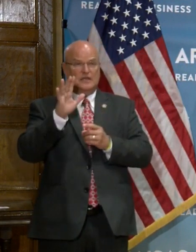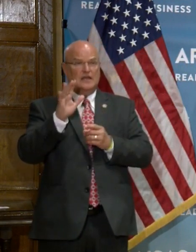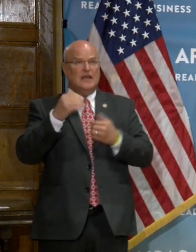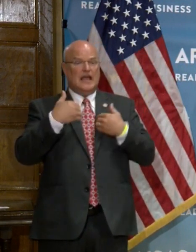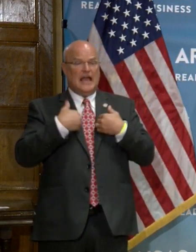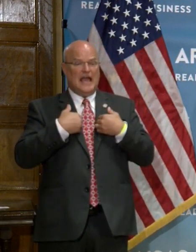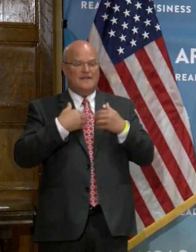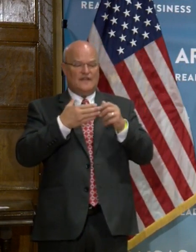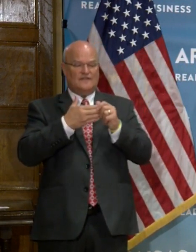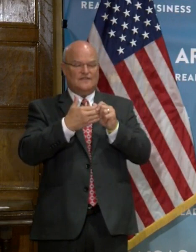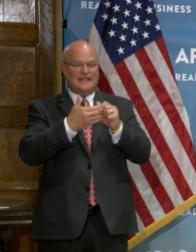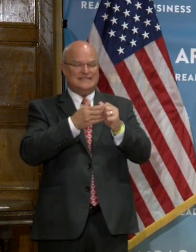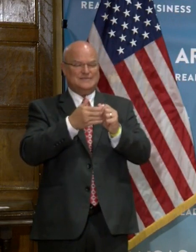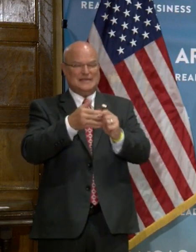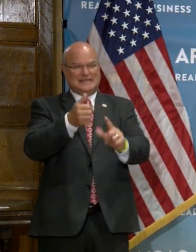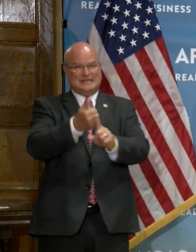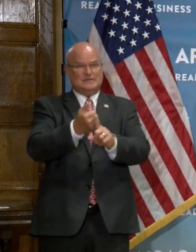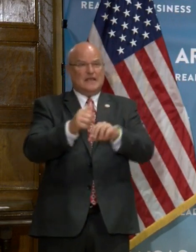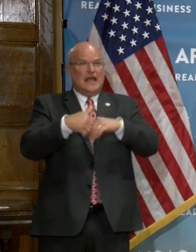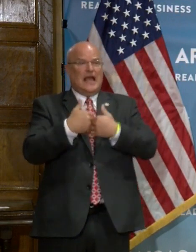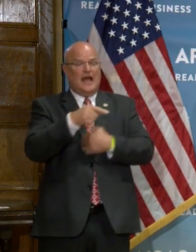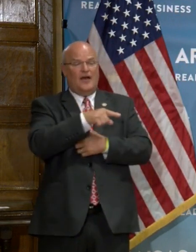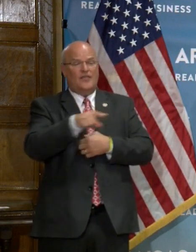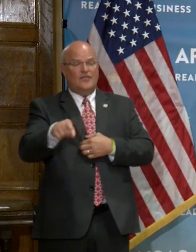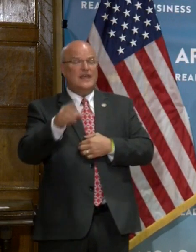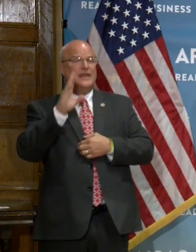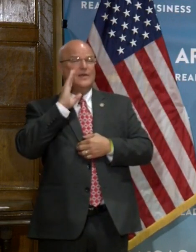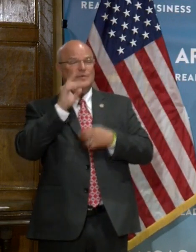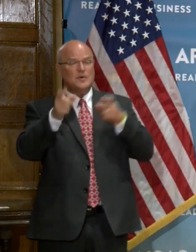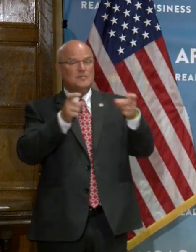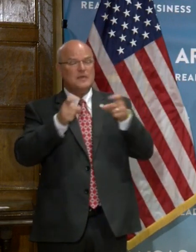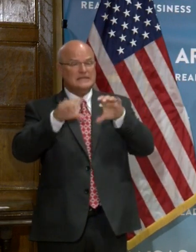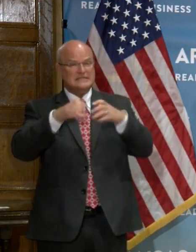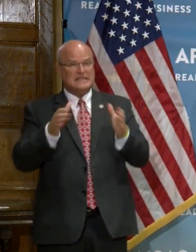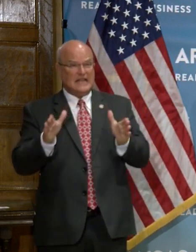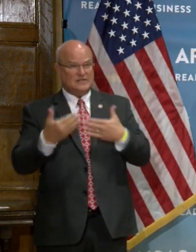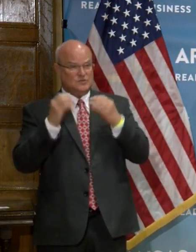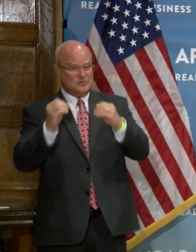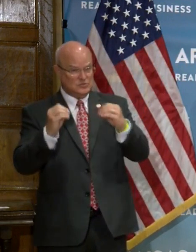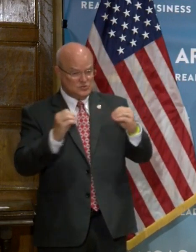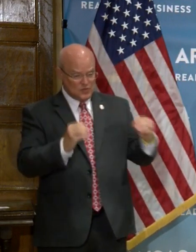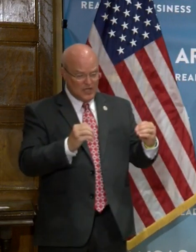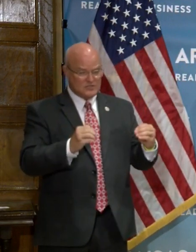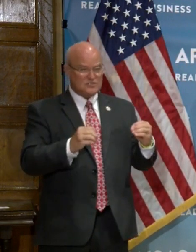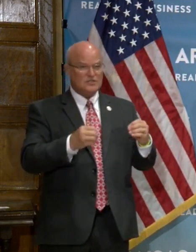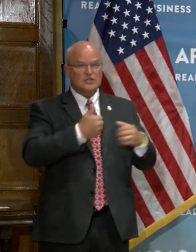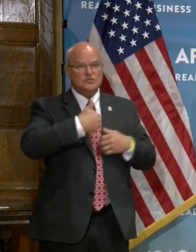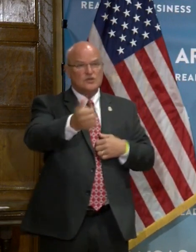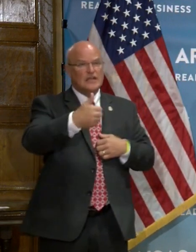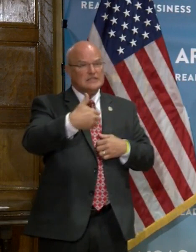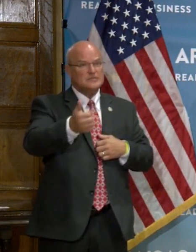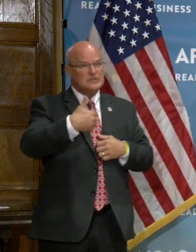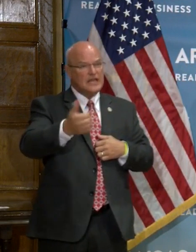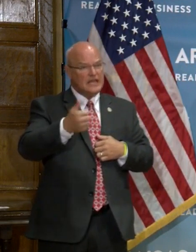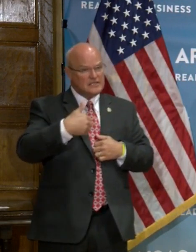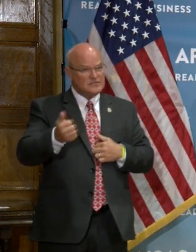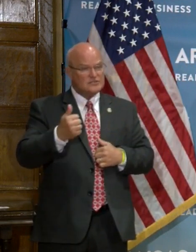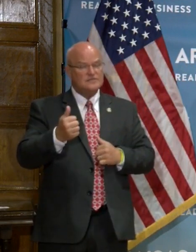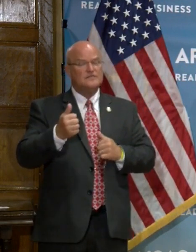are having flexibility as to how they're going to manage in classroom instruction and the transportation